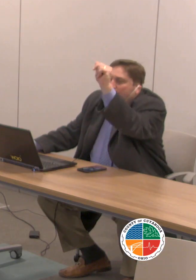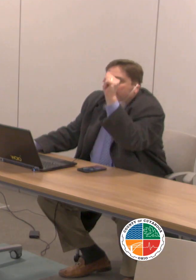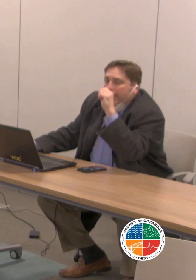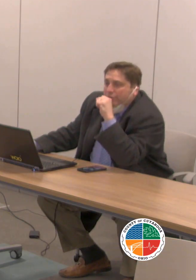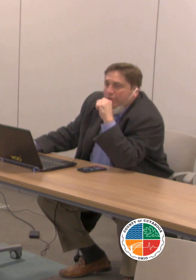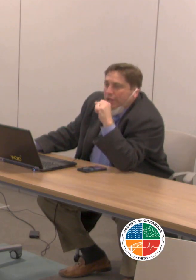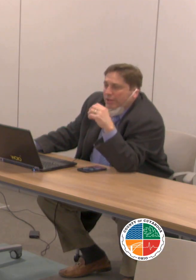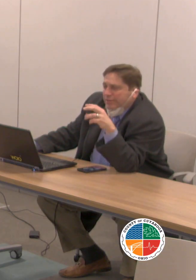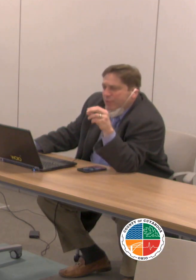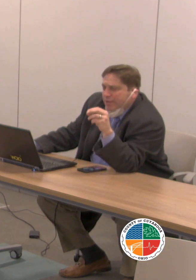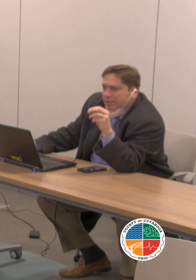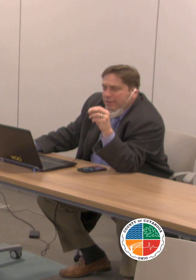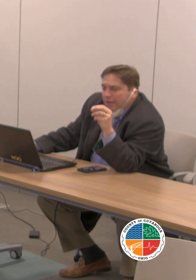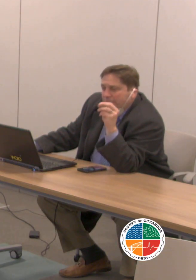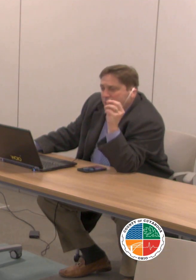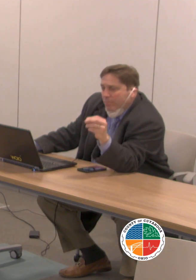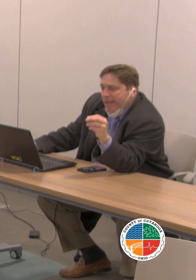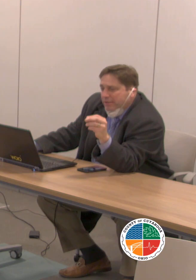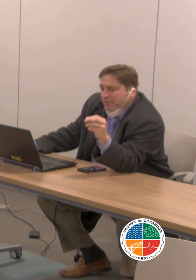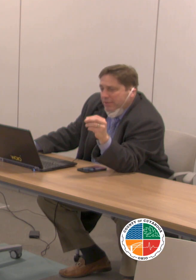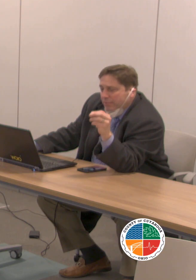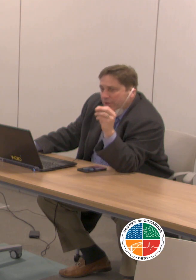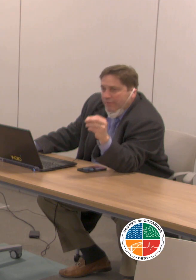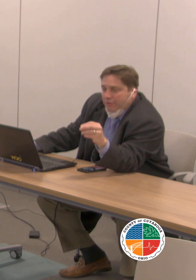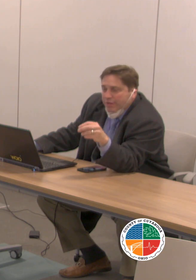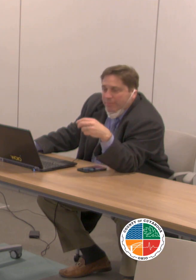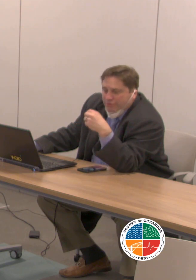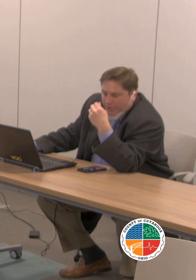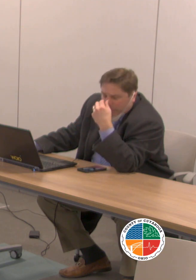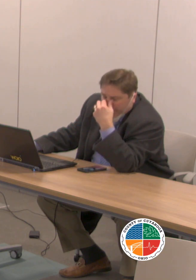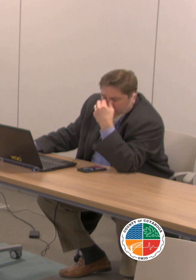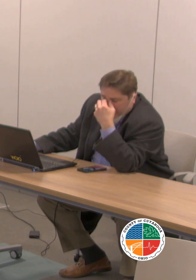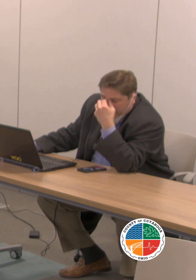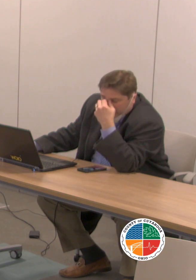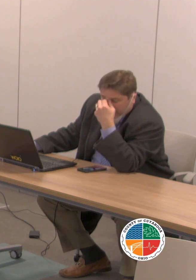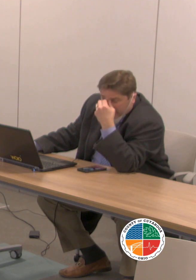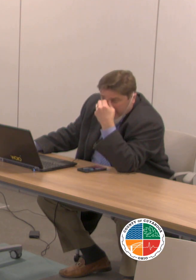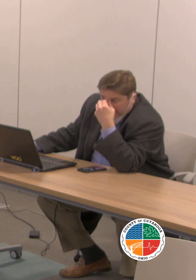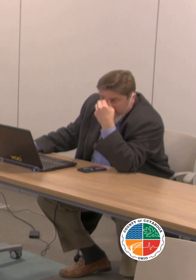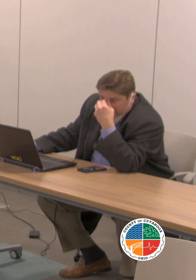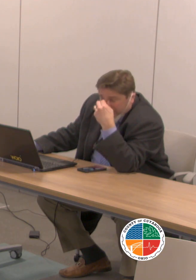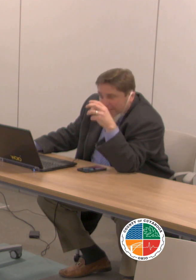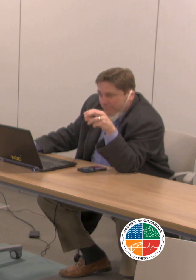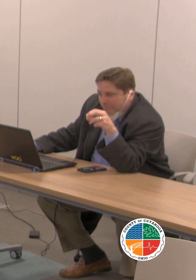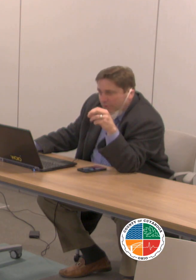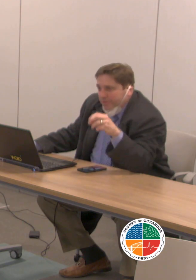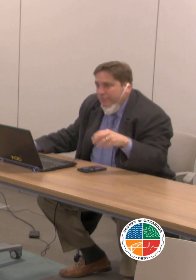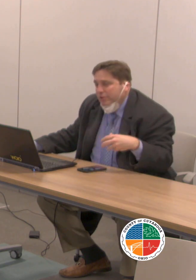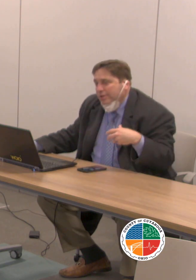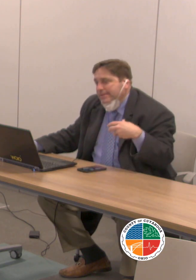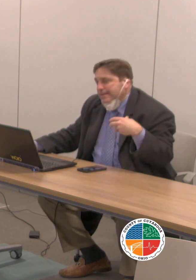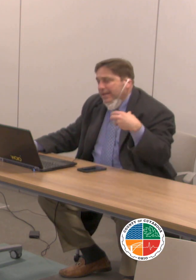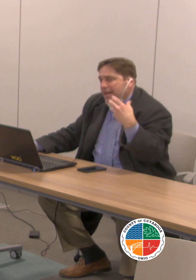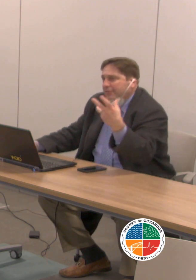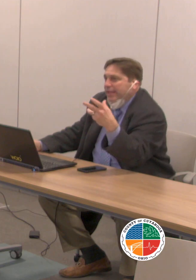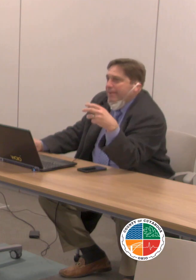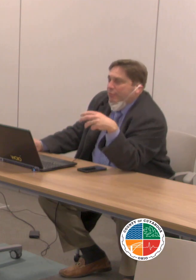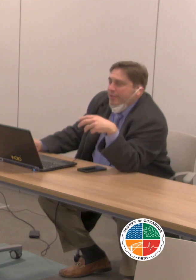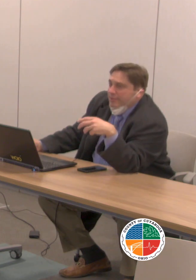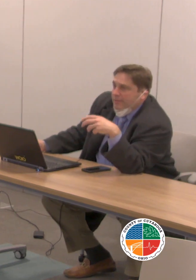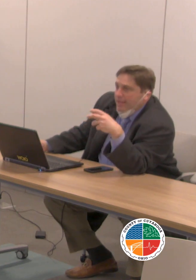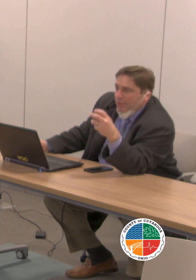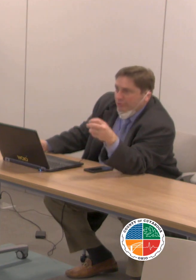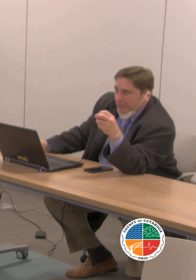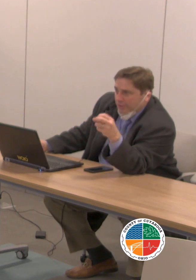For Dr. Gullett, if we can go back to the recovery numbers, I don't know if we've seen those from the state before, but if you can kind of